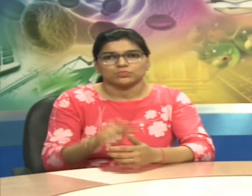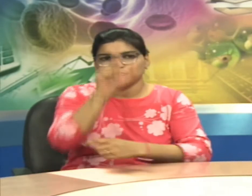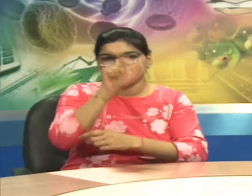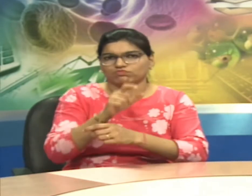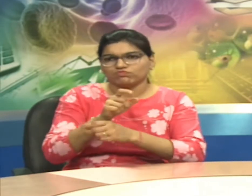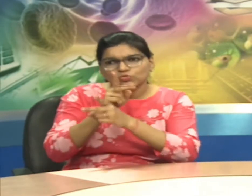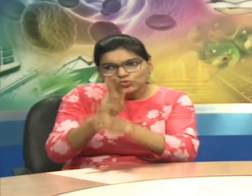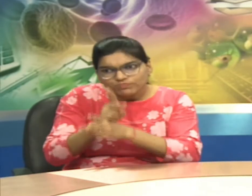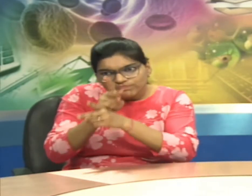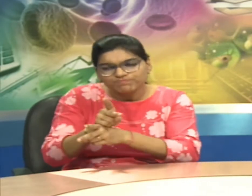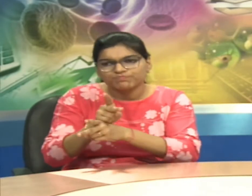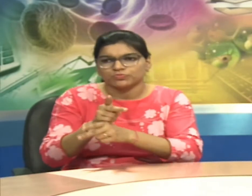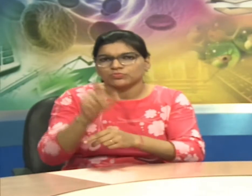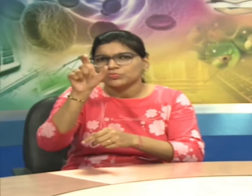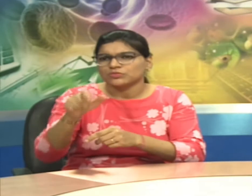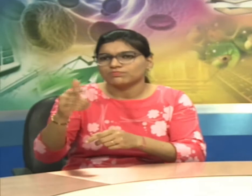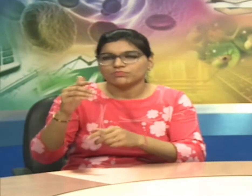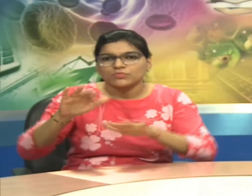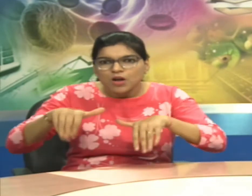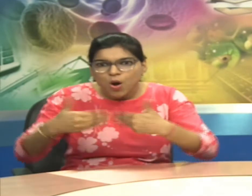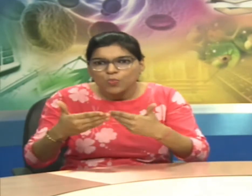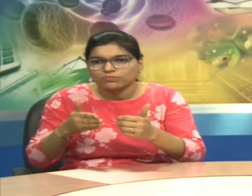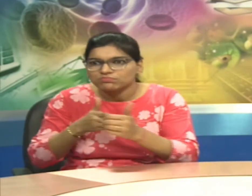Next word is subscription.